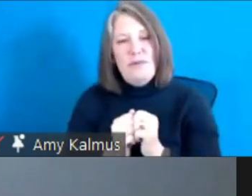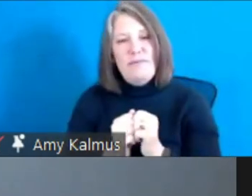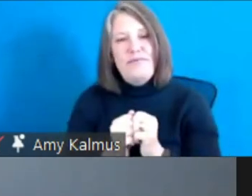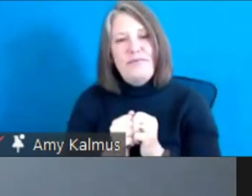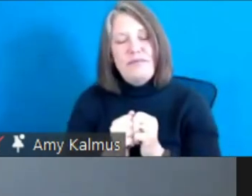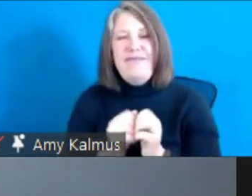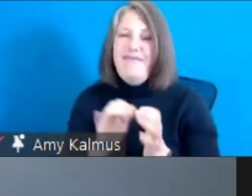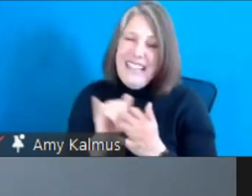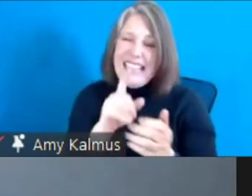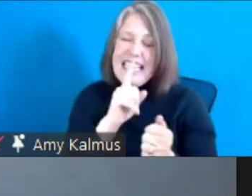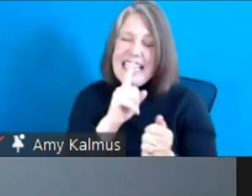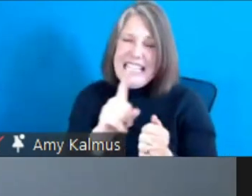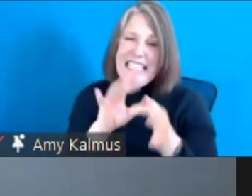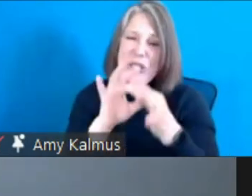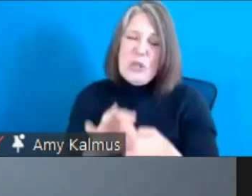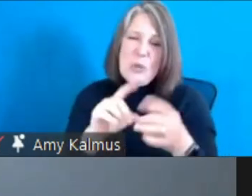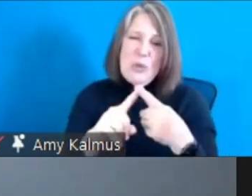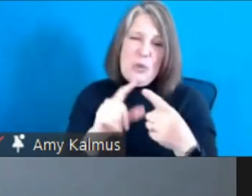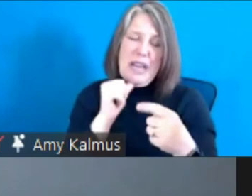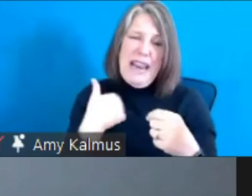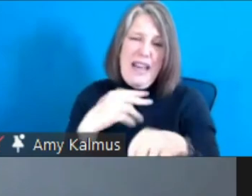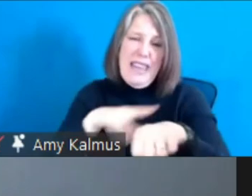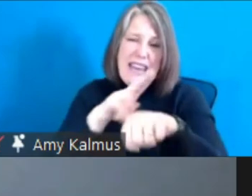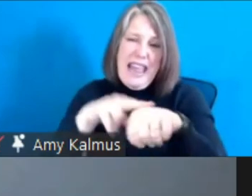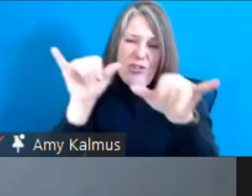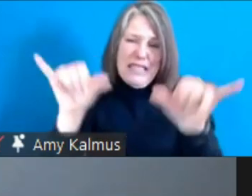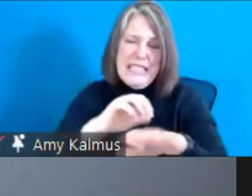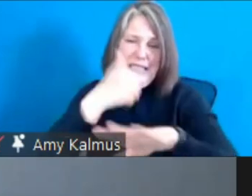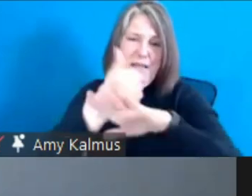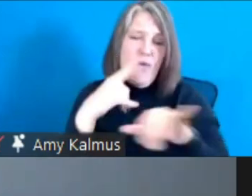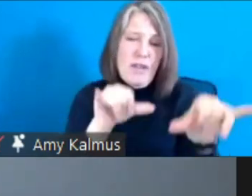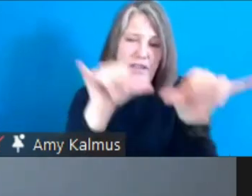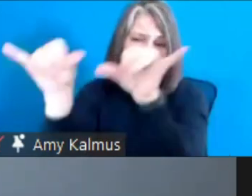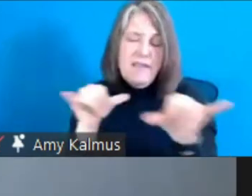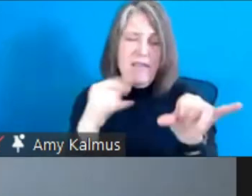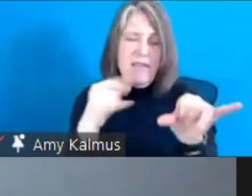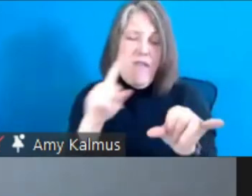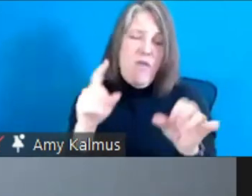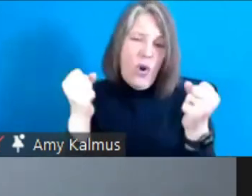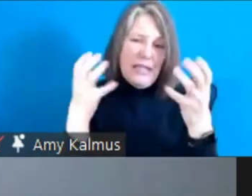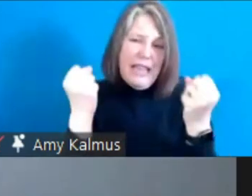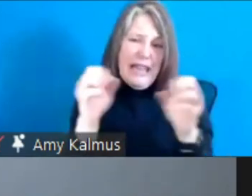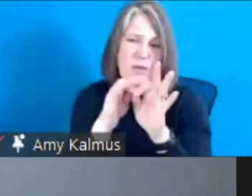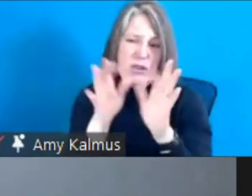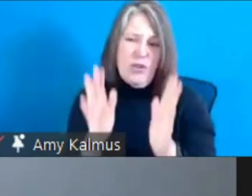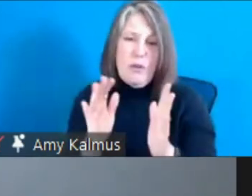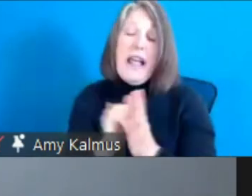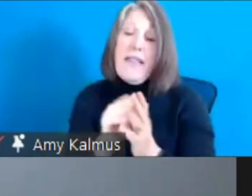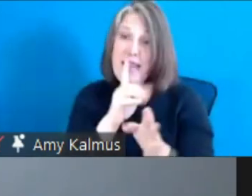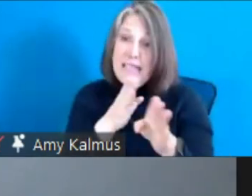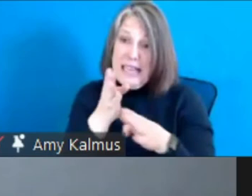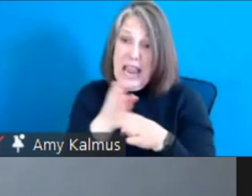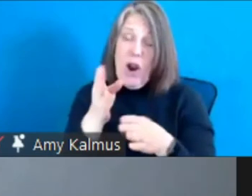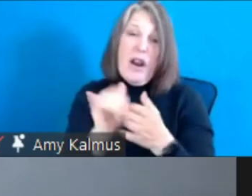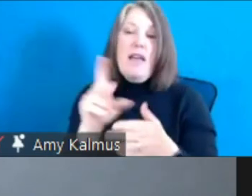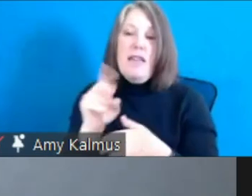this is primarily due to not having a national system of standardization for sign language interpreters. And this is an area that